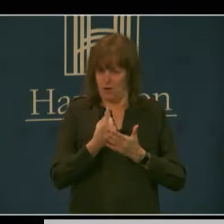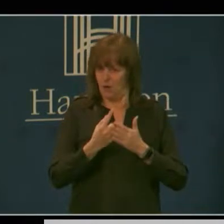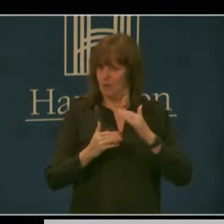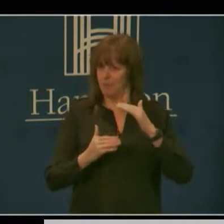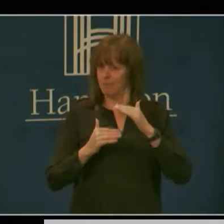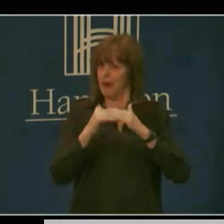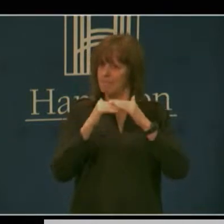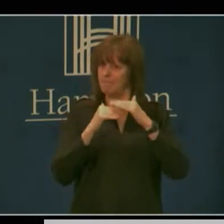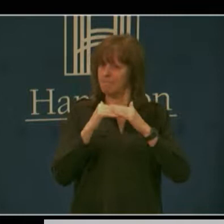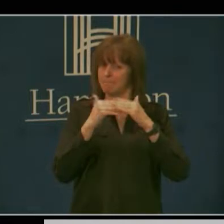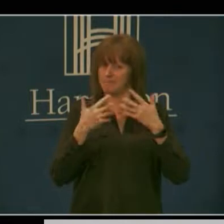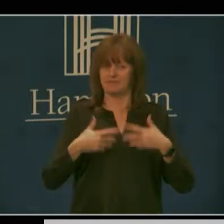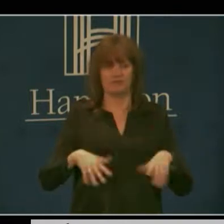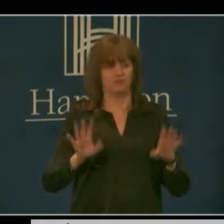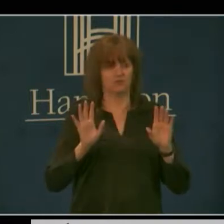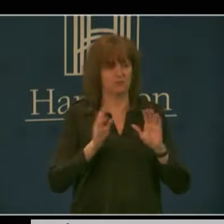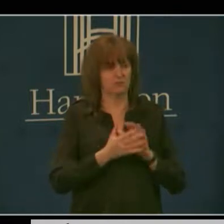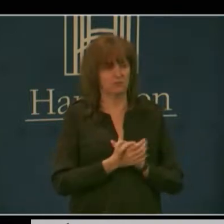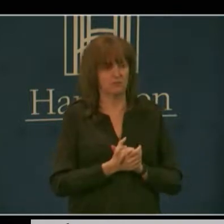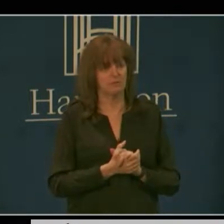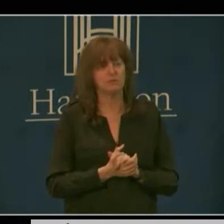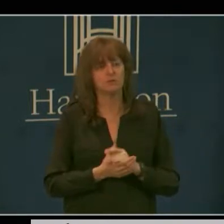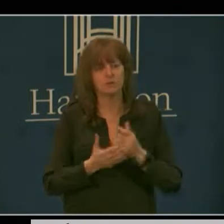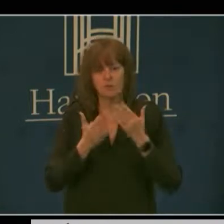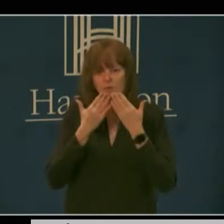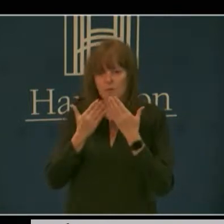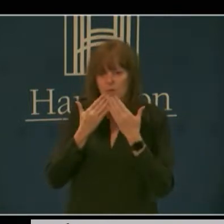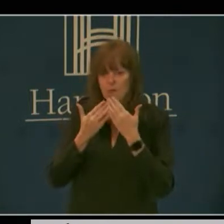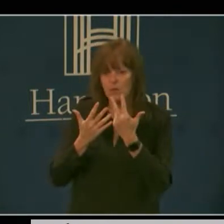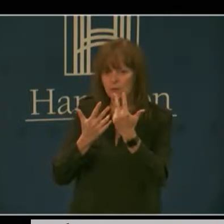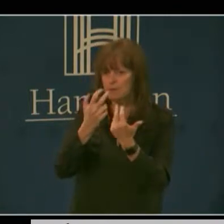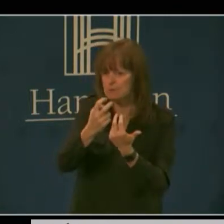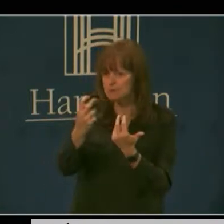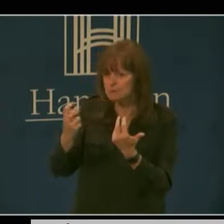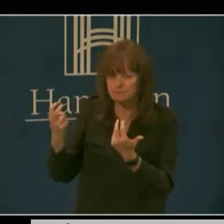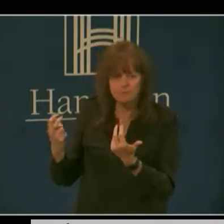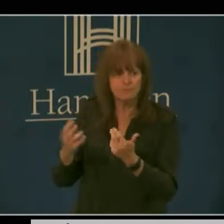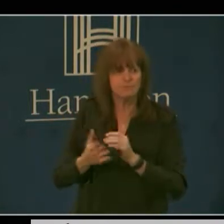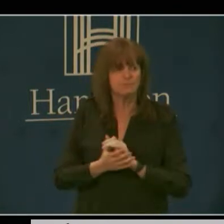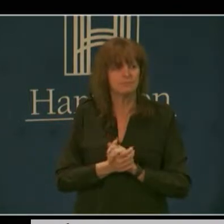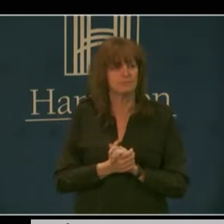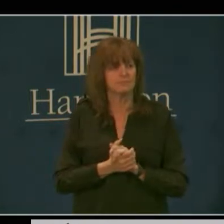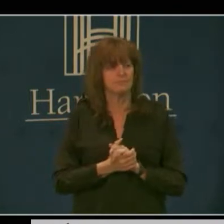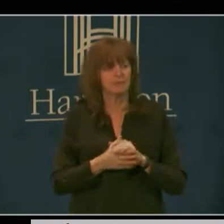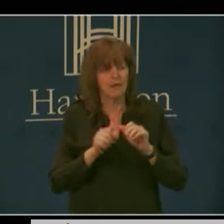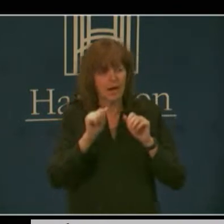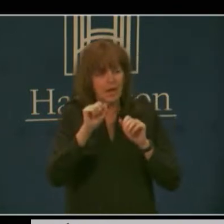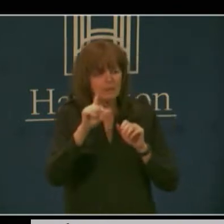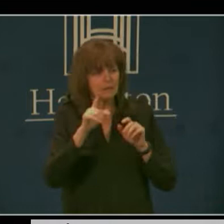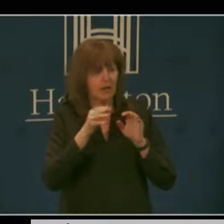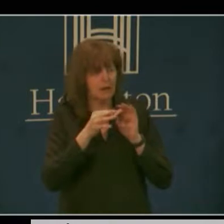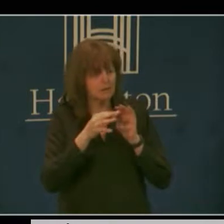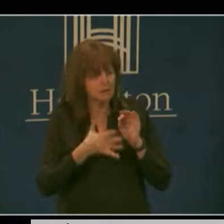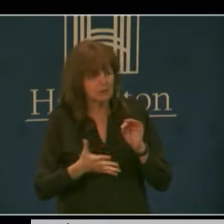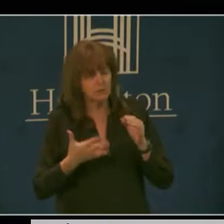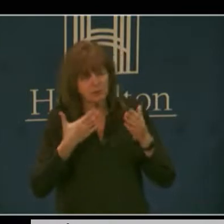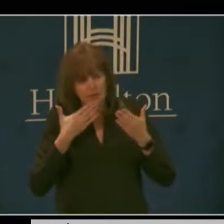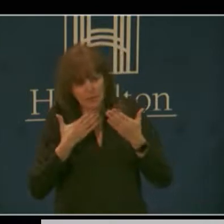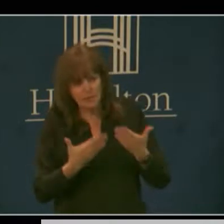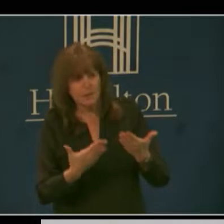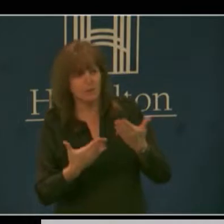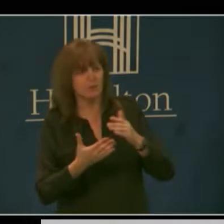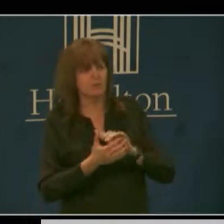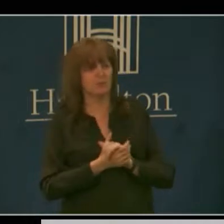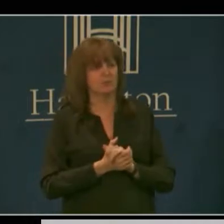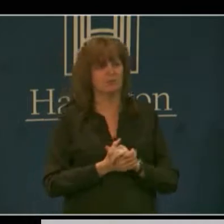To our panel, thank you very much. To our American Sign Language translators and our production team, thank you